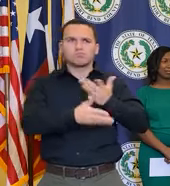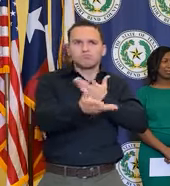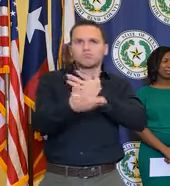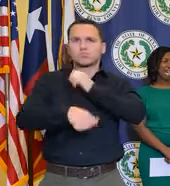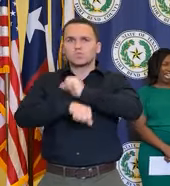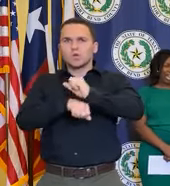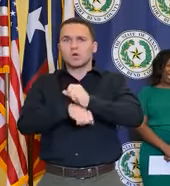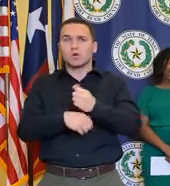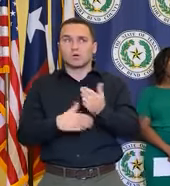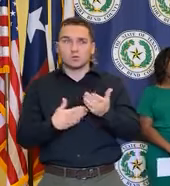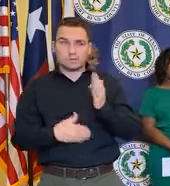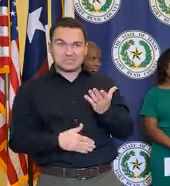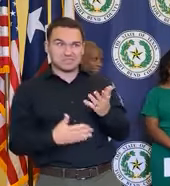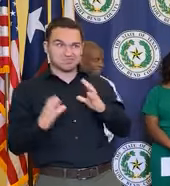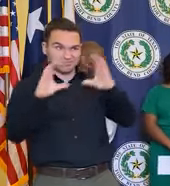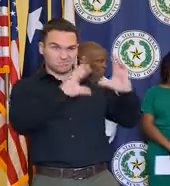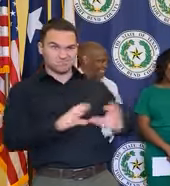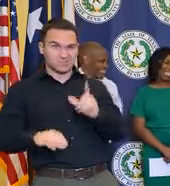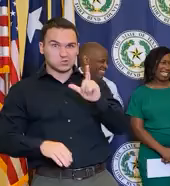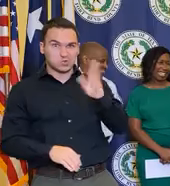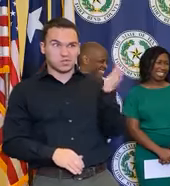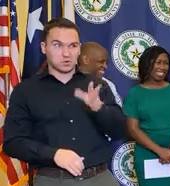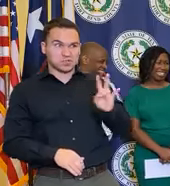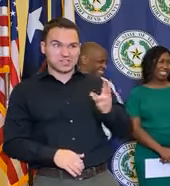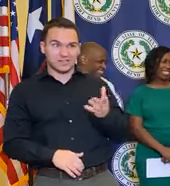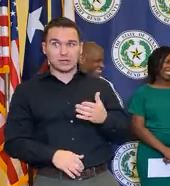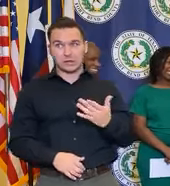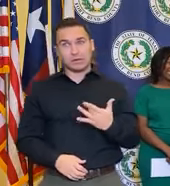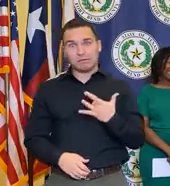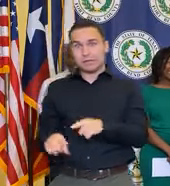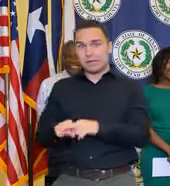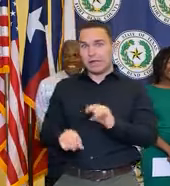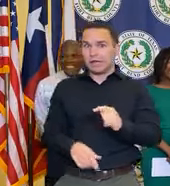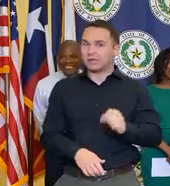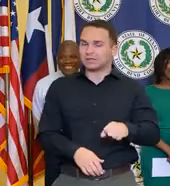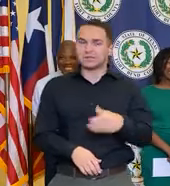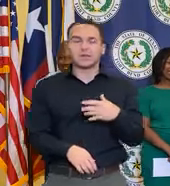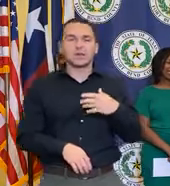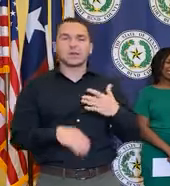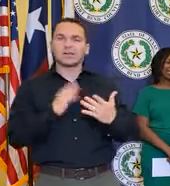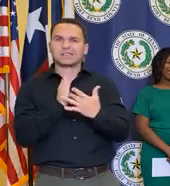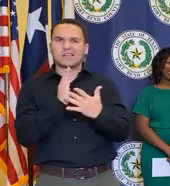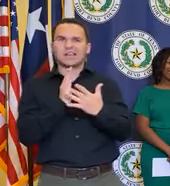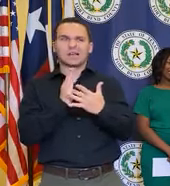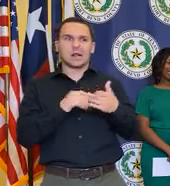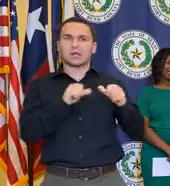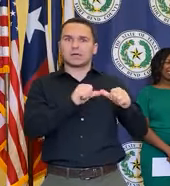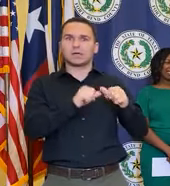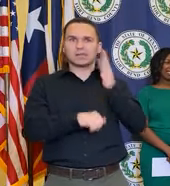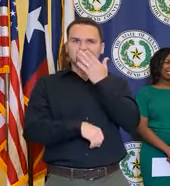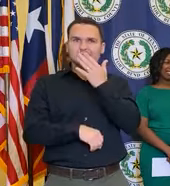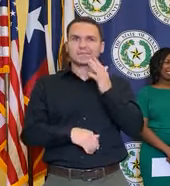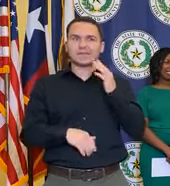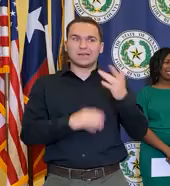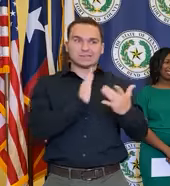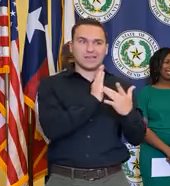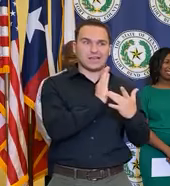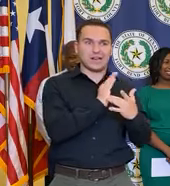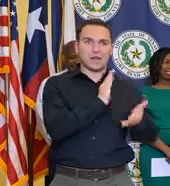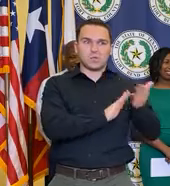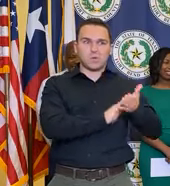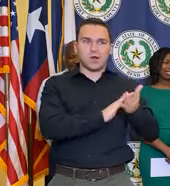don't know, 24/7? Is that what it is? Technology doesn't sleep, so I think it looked like Robin also worked 24/7. And